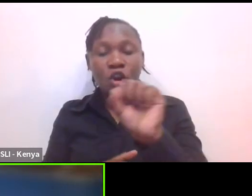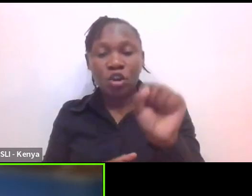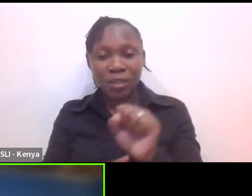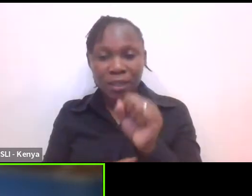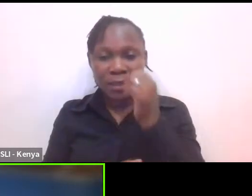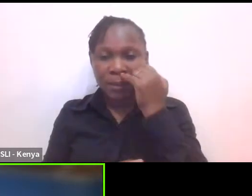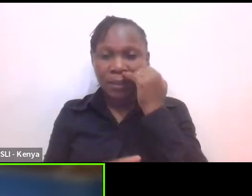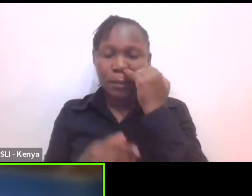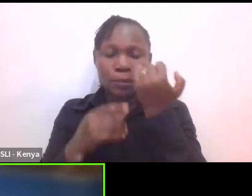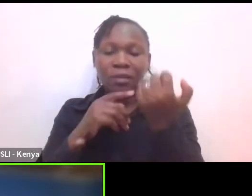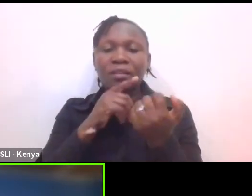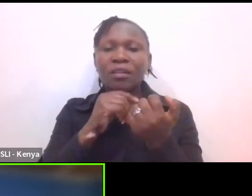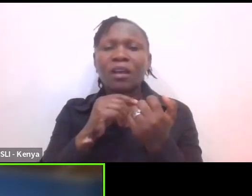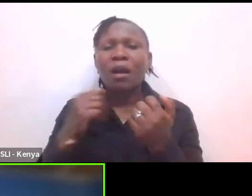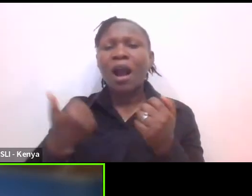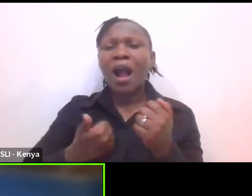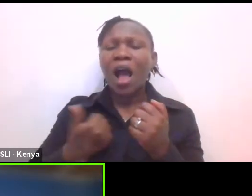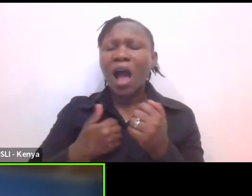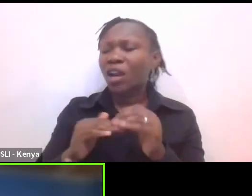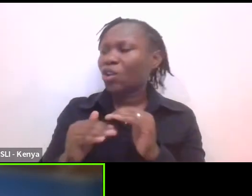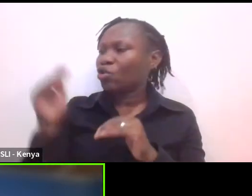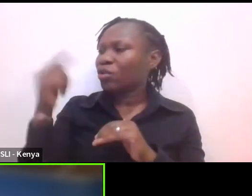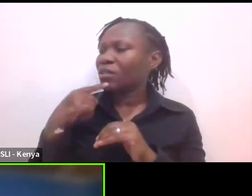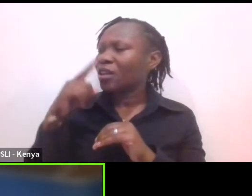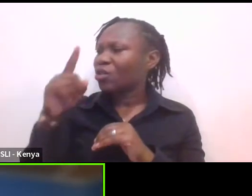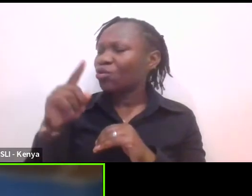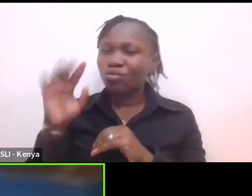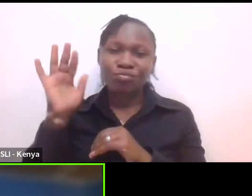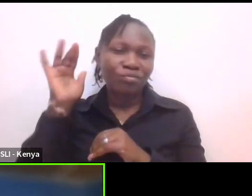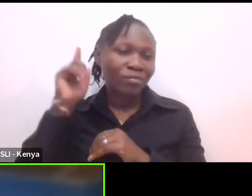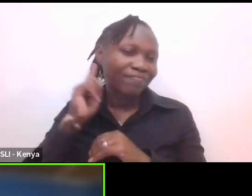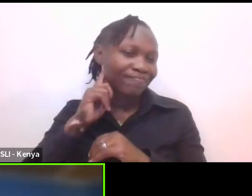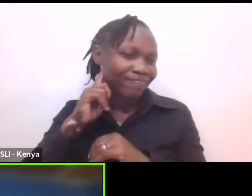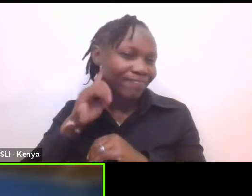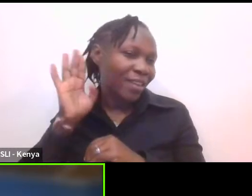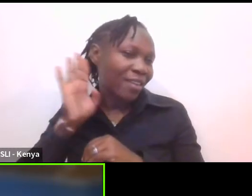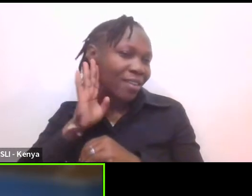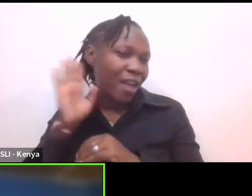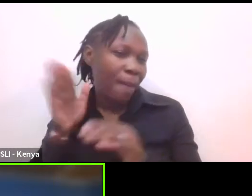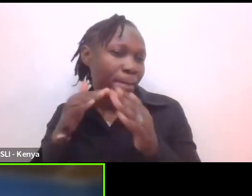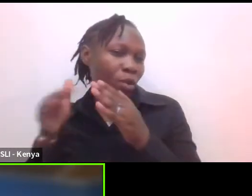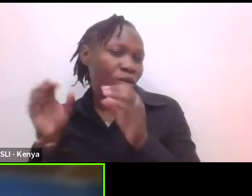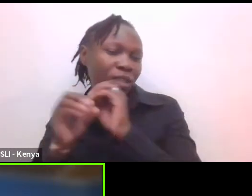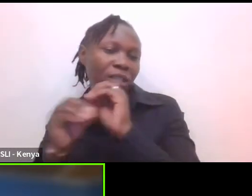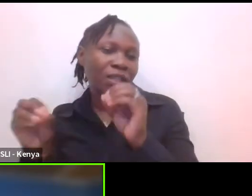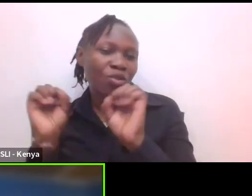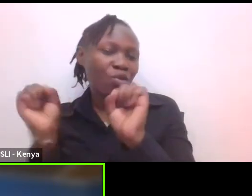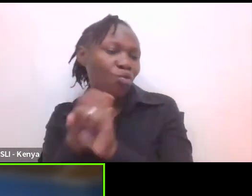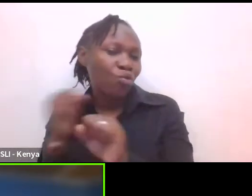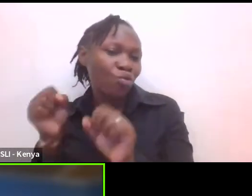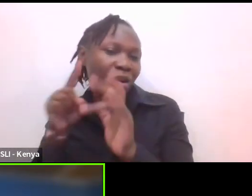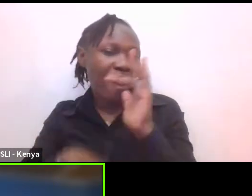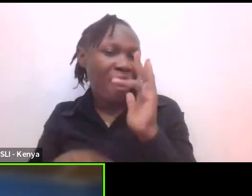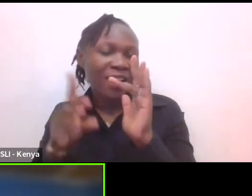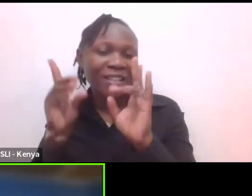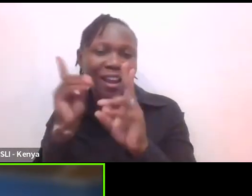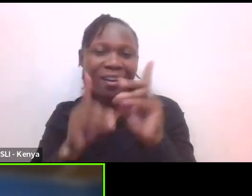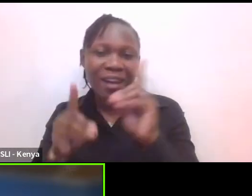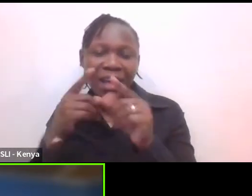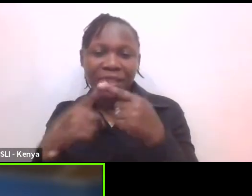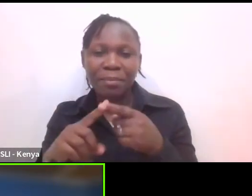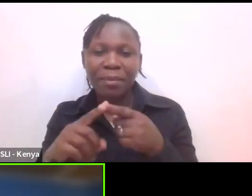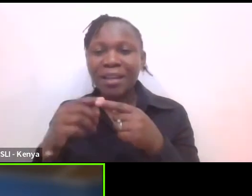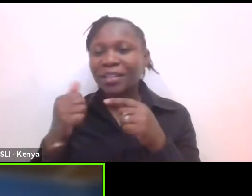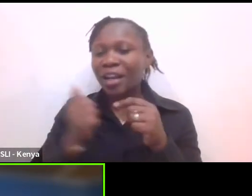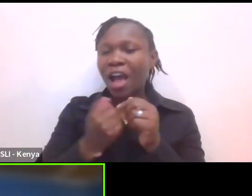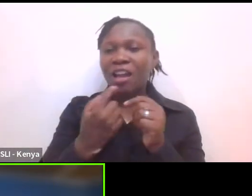you can't hear the music. And so she just proved them wrong. And that's where you start with that baseline assumption of, well, yes,